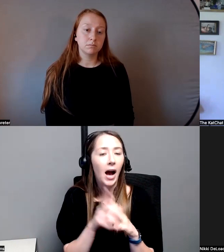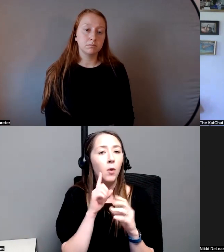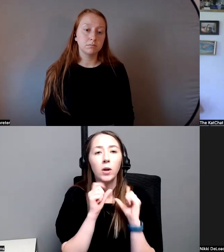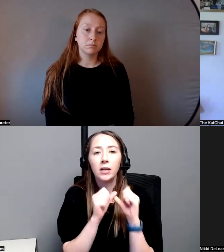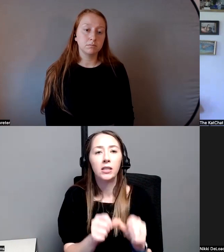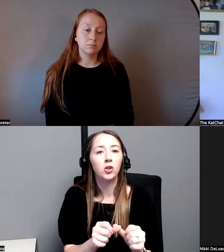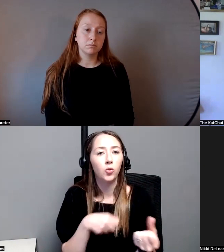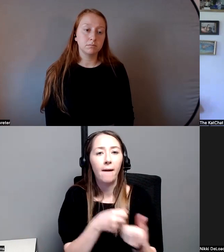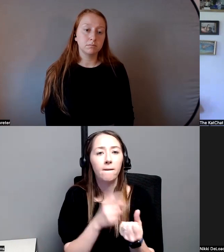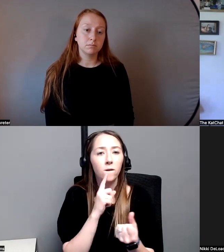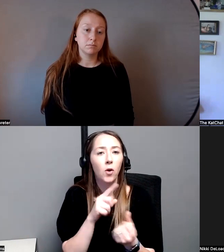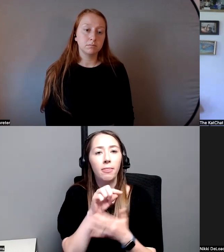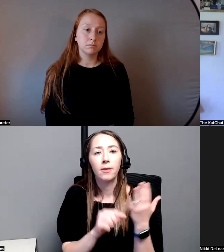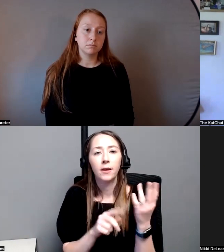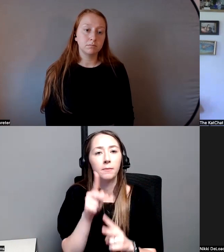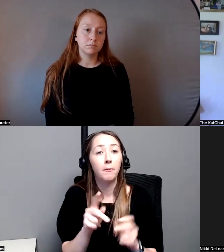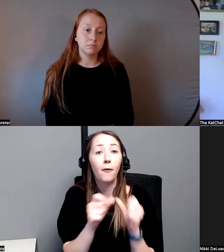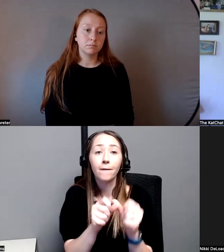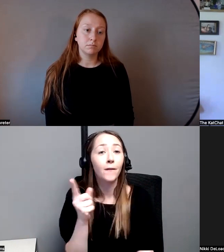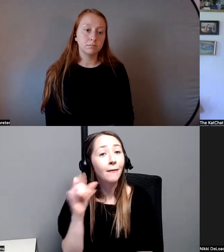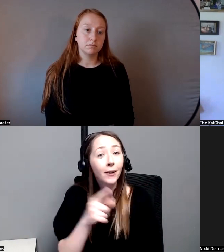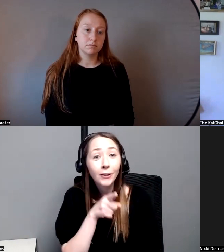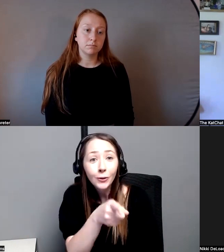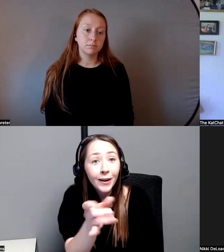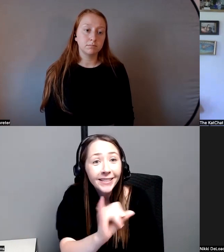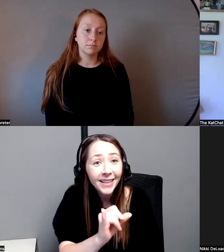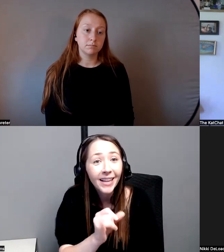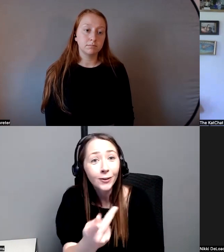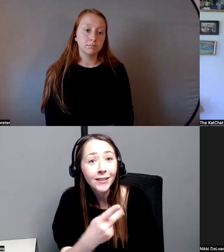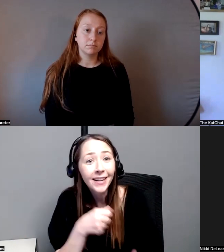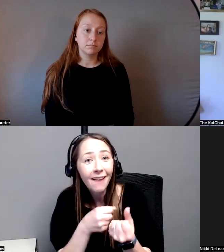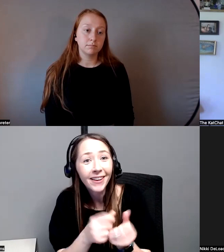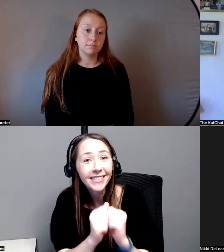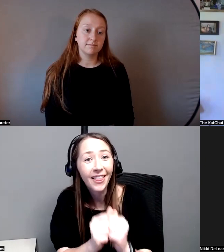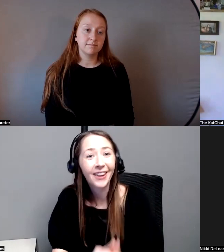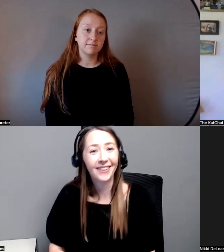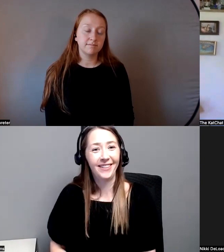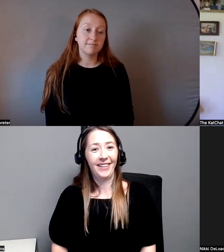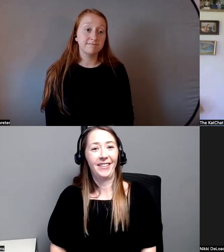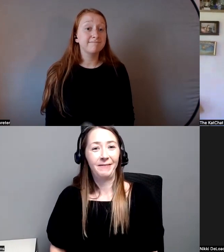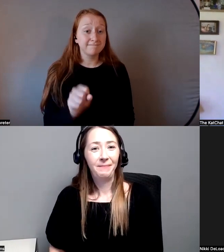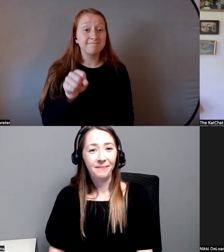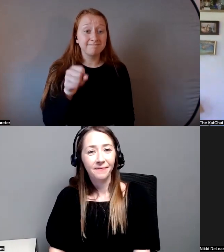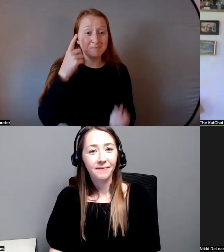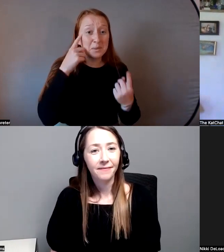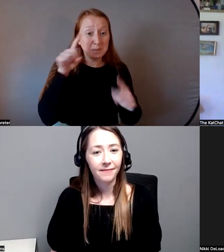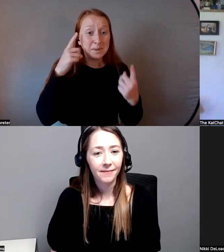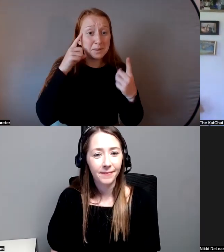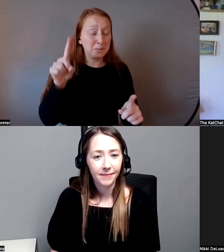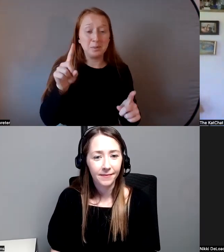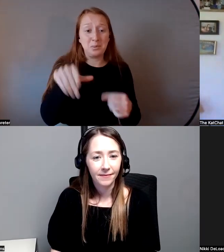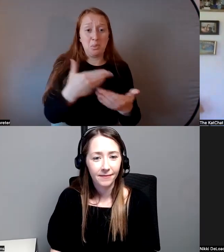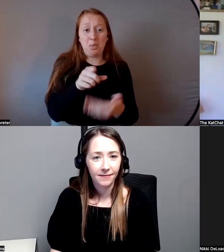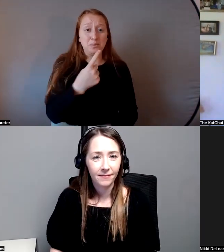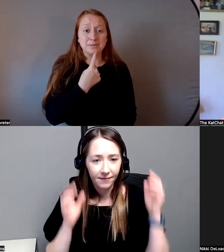my life, and yours too. So let's do it together. Yeah, for sure. Yeah, I agree with everything. I mean,